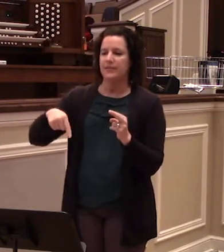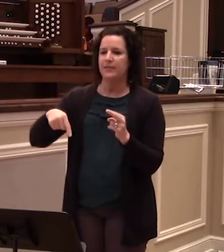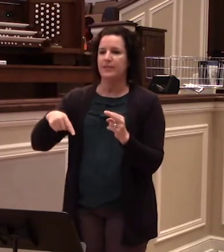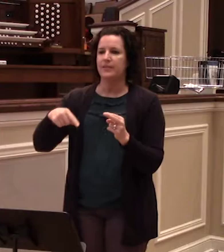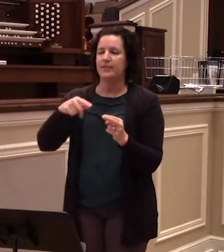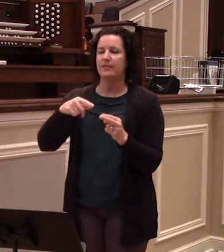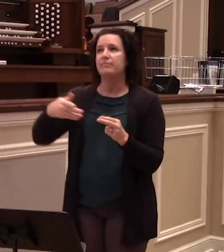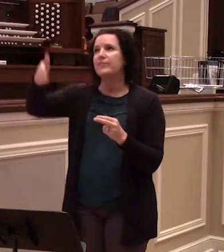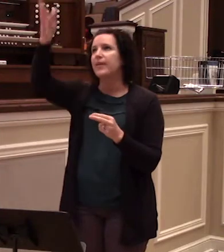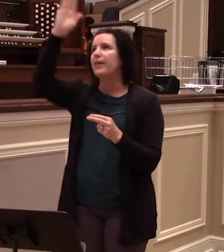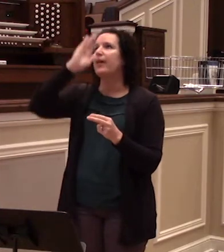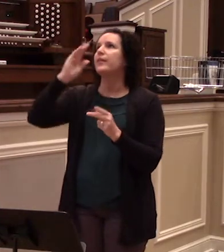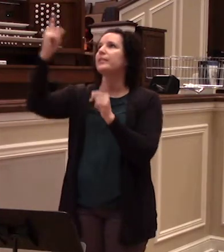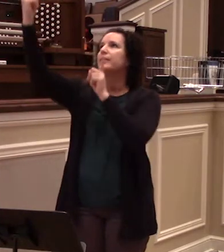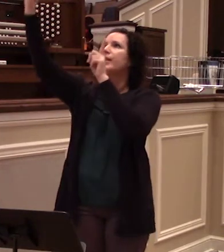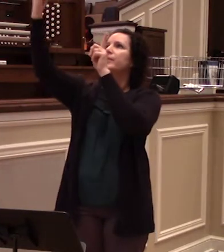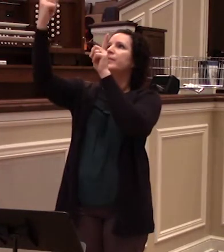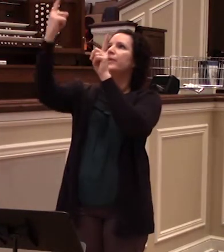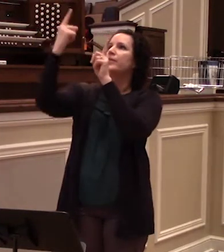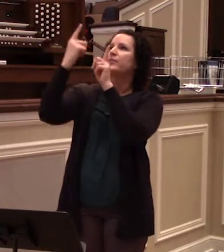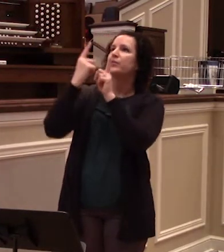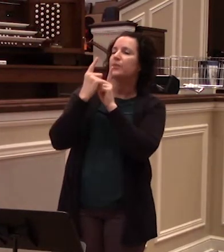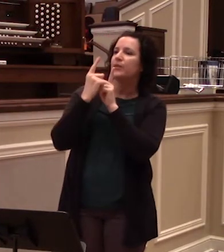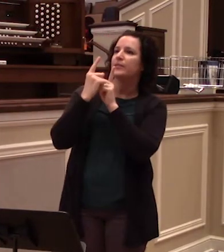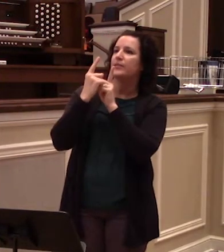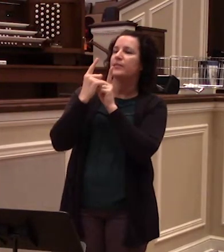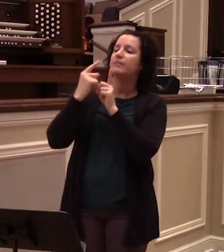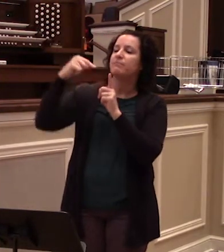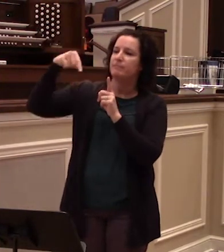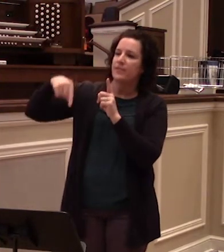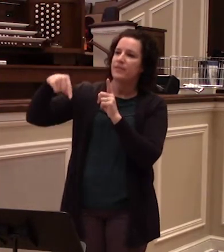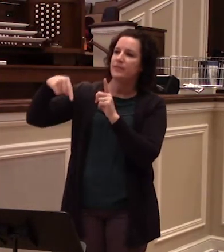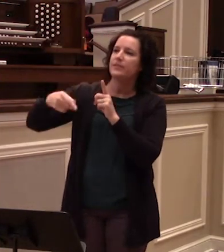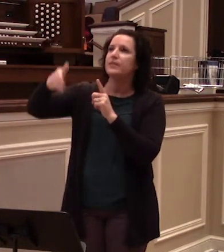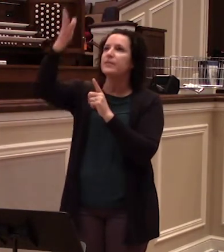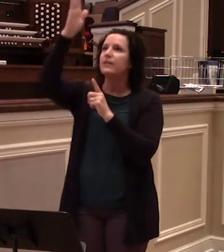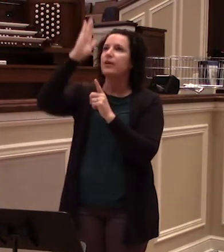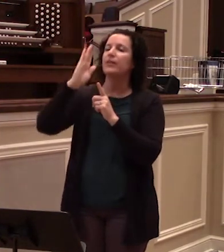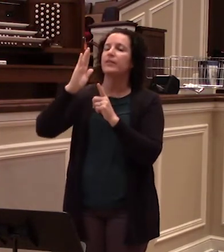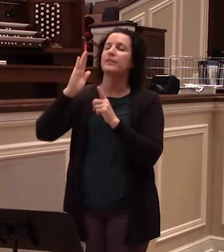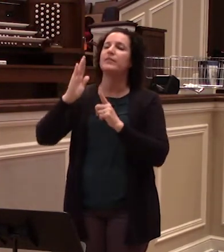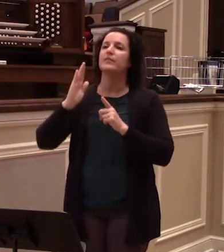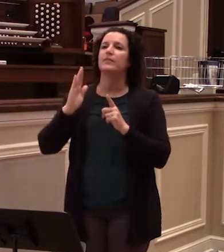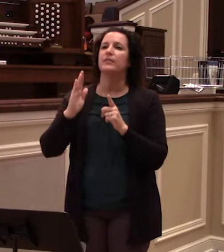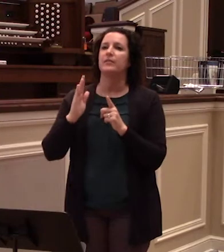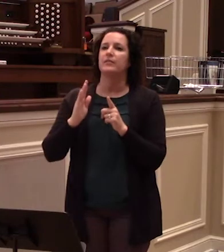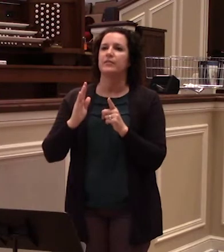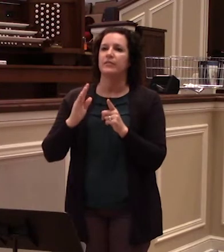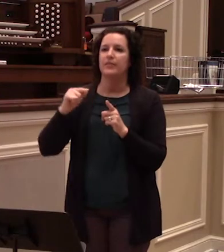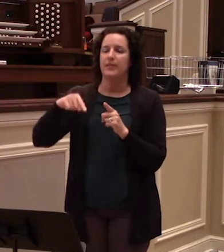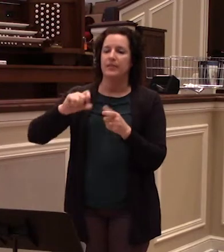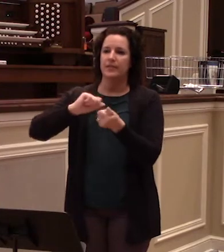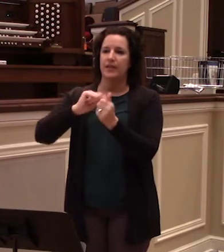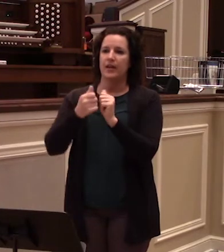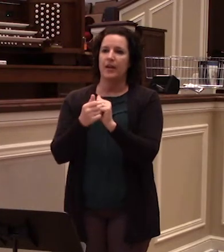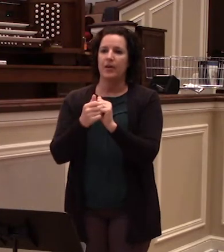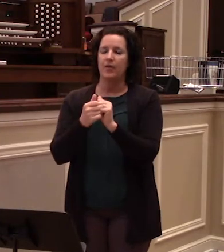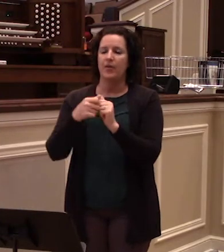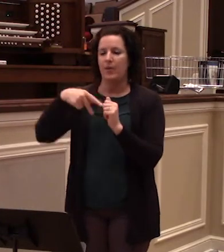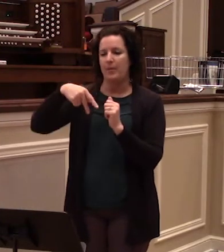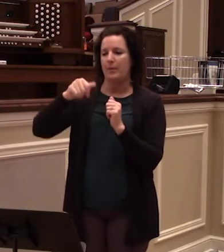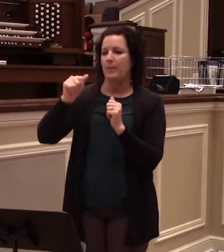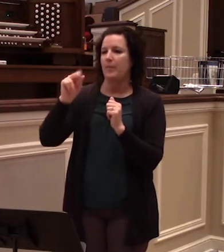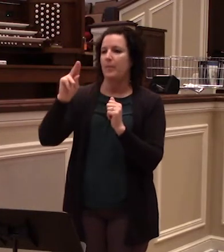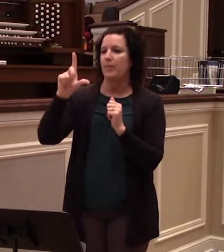come down to us. This is God. This is how the Apostle Paul would say it